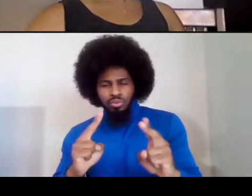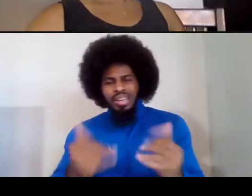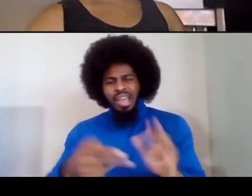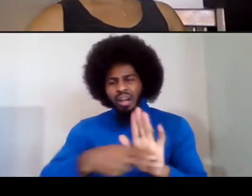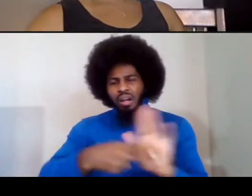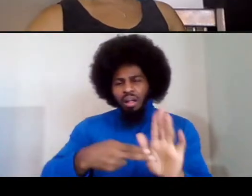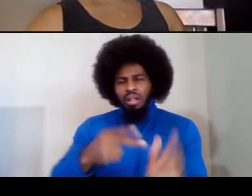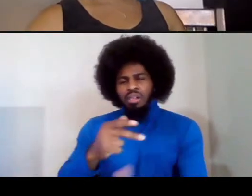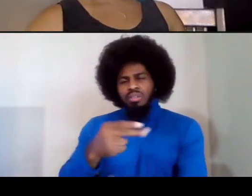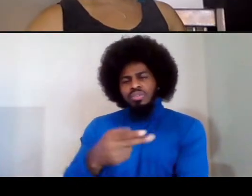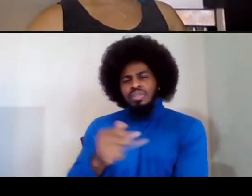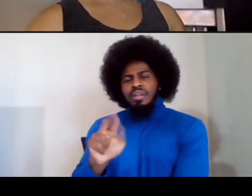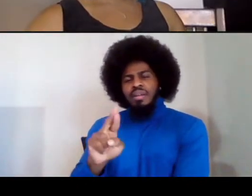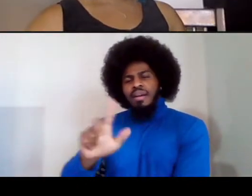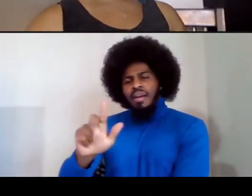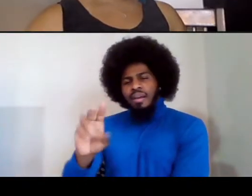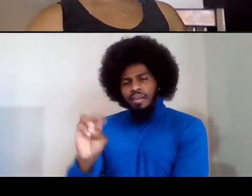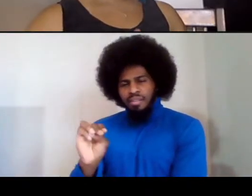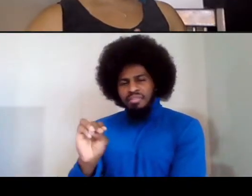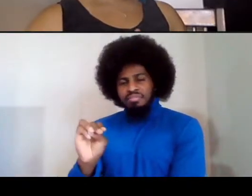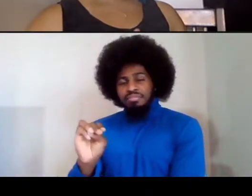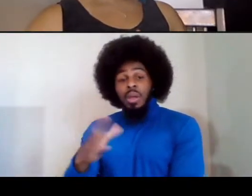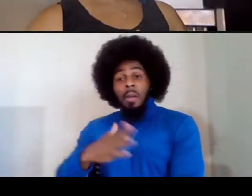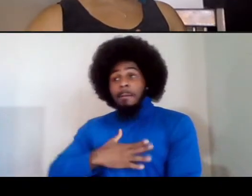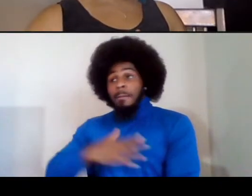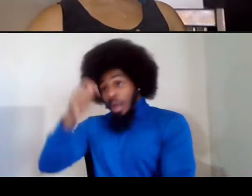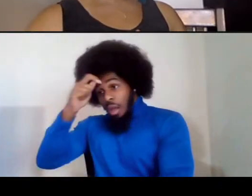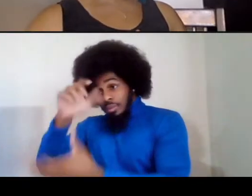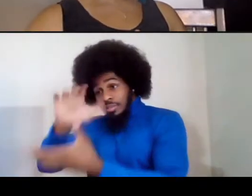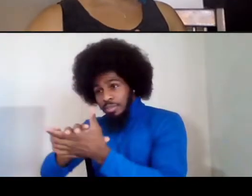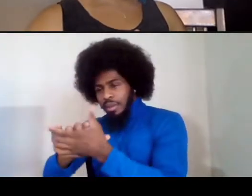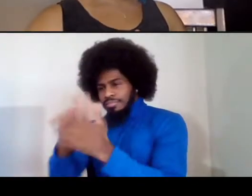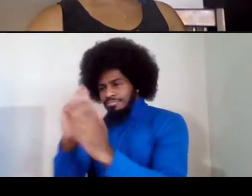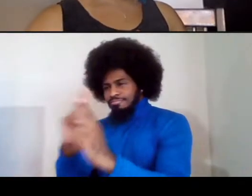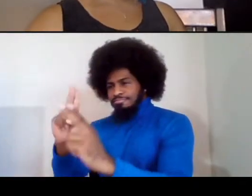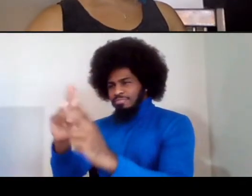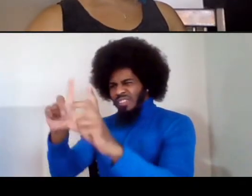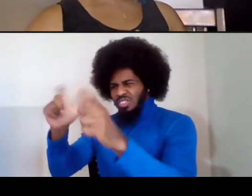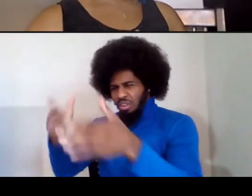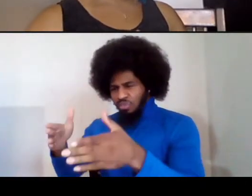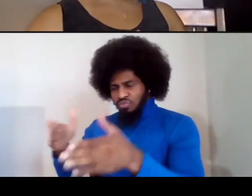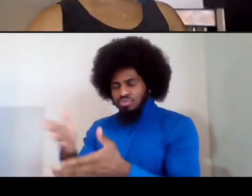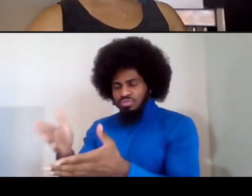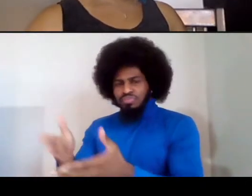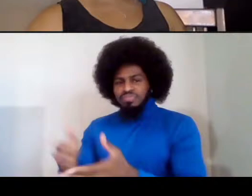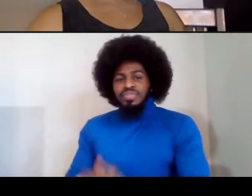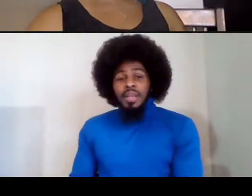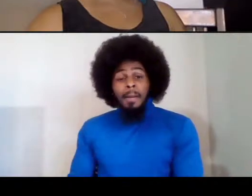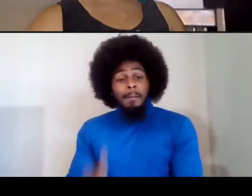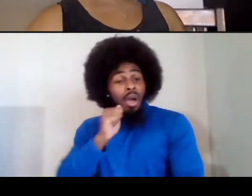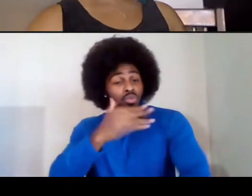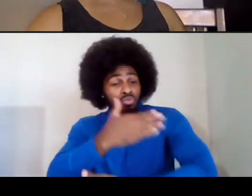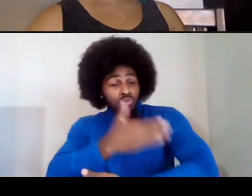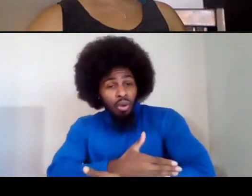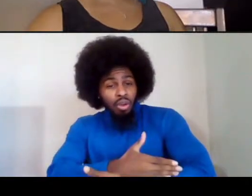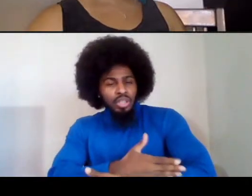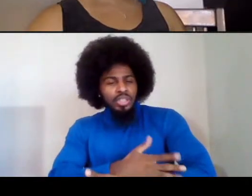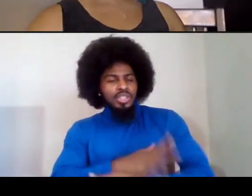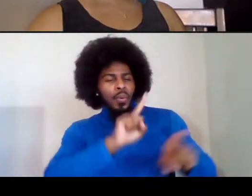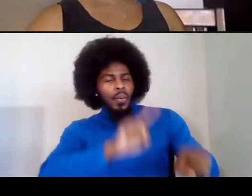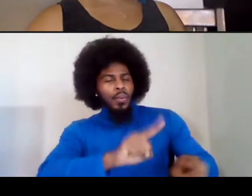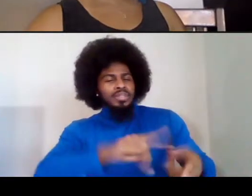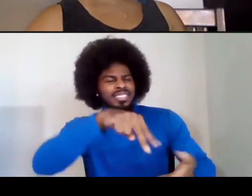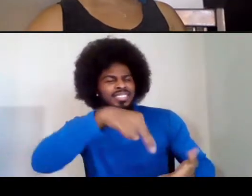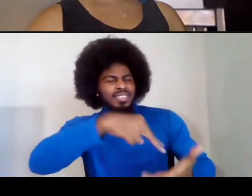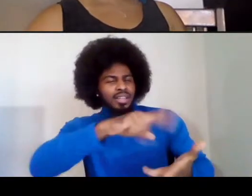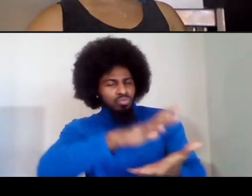Ashe Turner, a Black ballerina with locks, is in her junior year at Boston Conservatory. I have locks that are